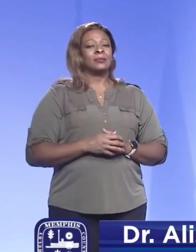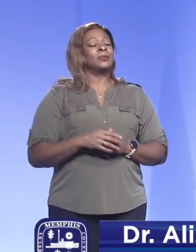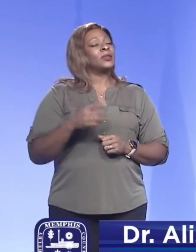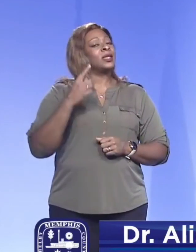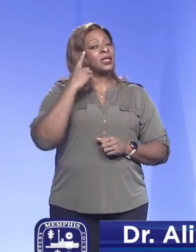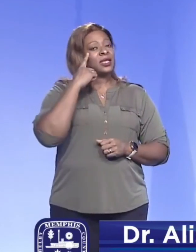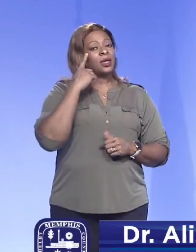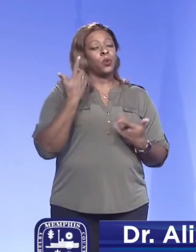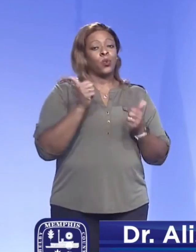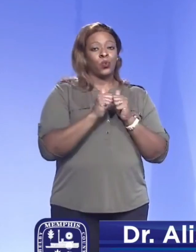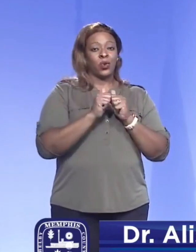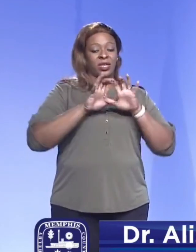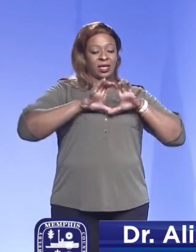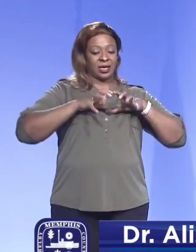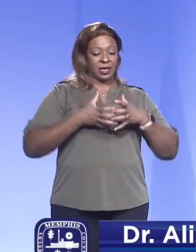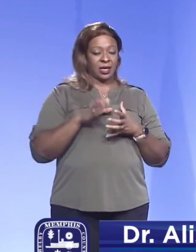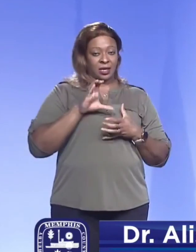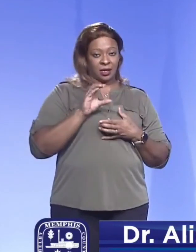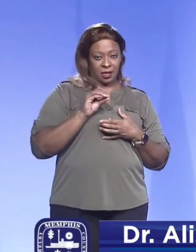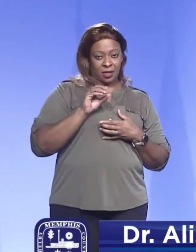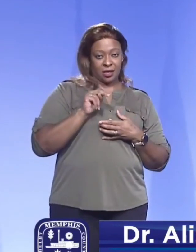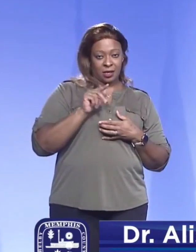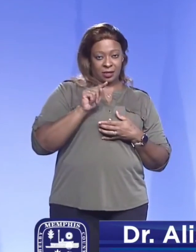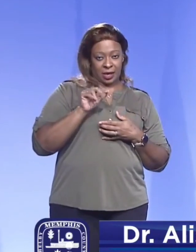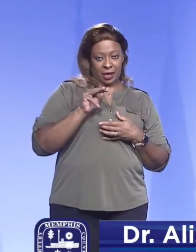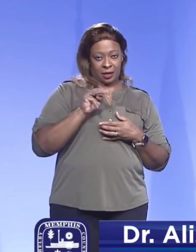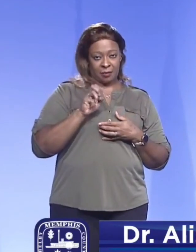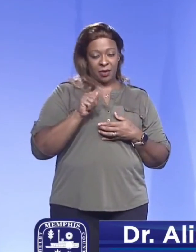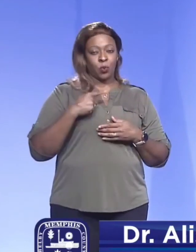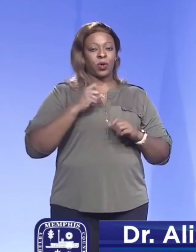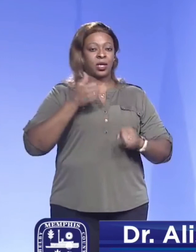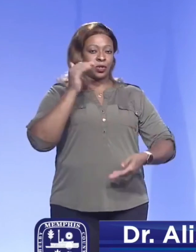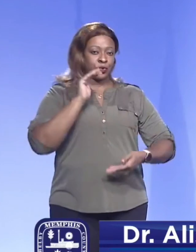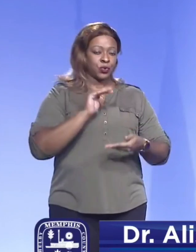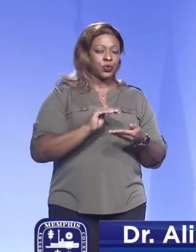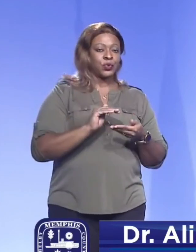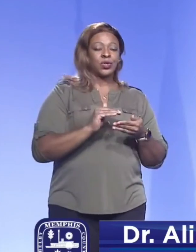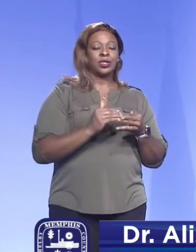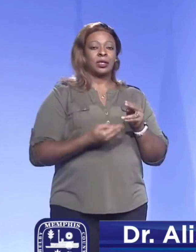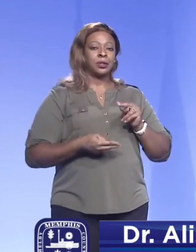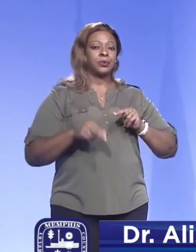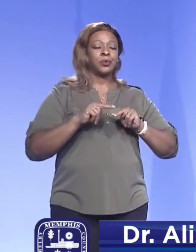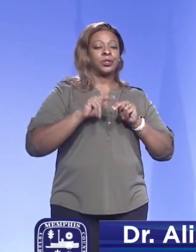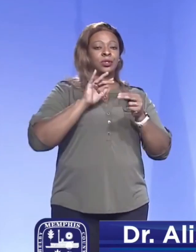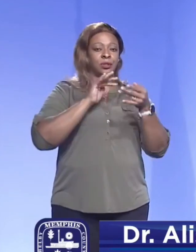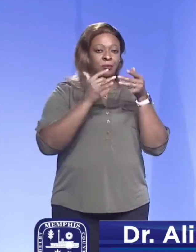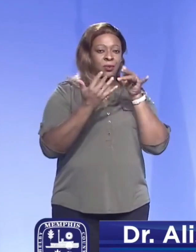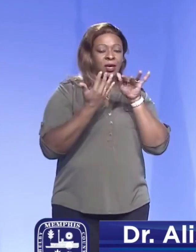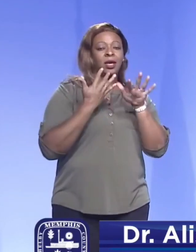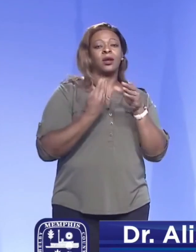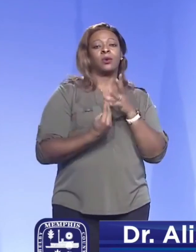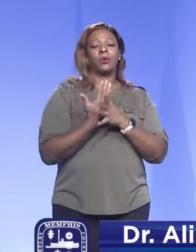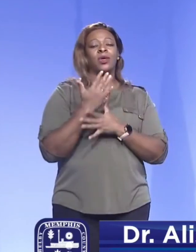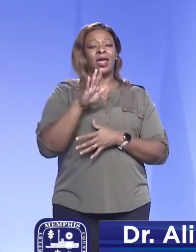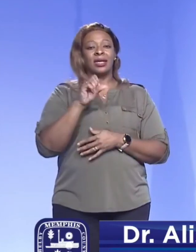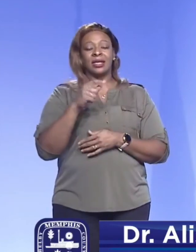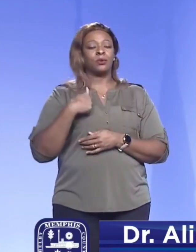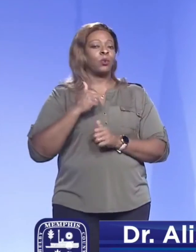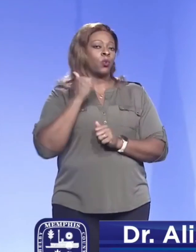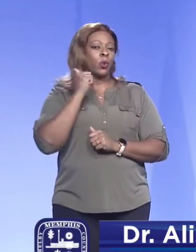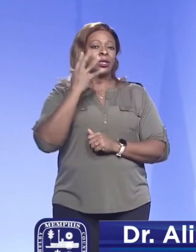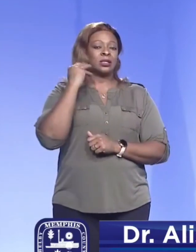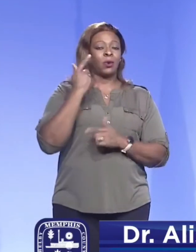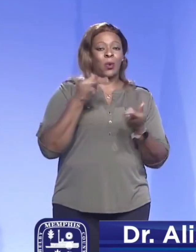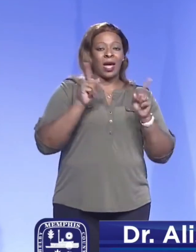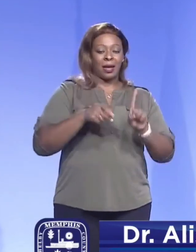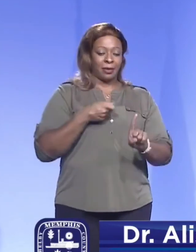with containment, we can reduce the exponential growth of cases over time so that we don't experience what we